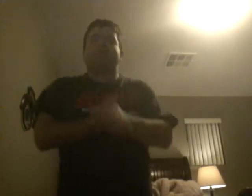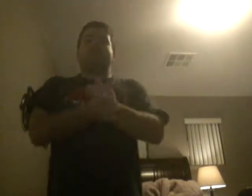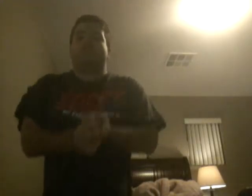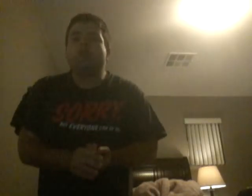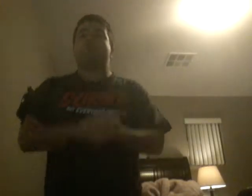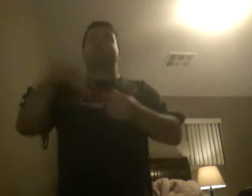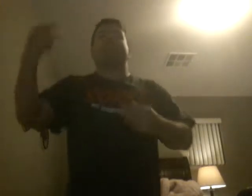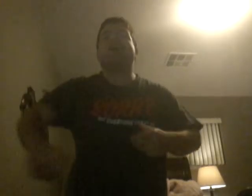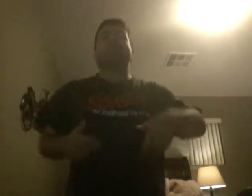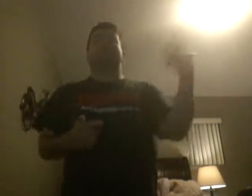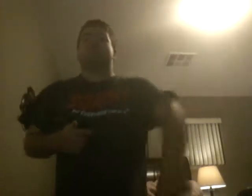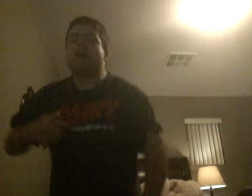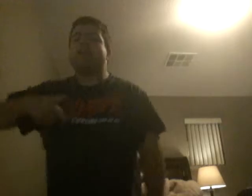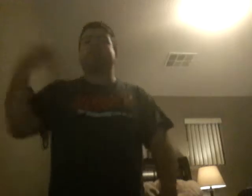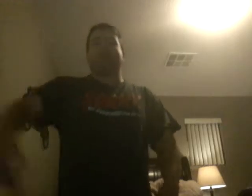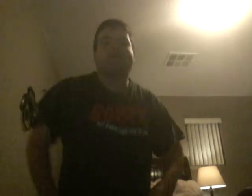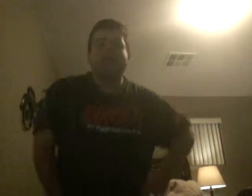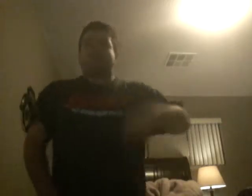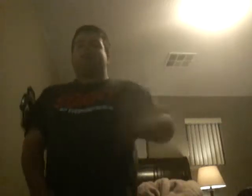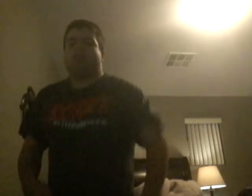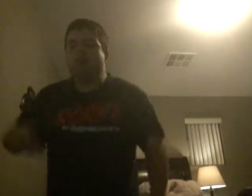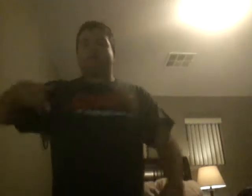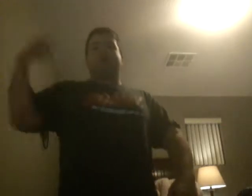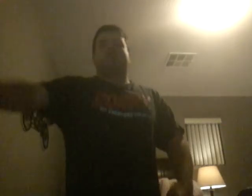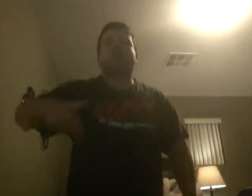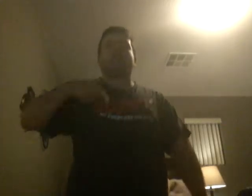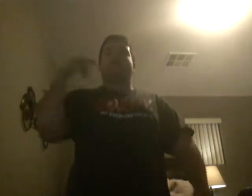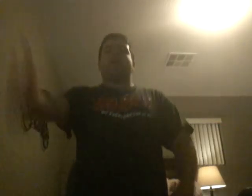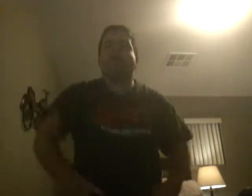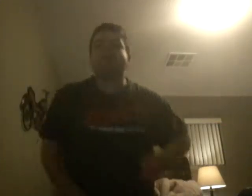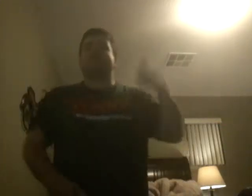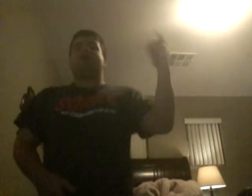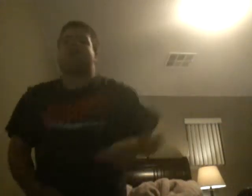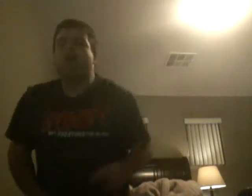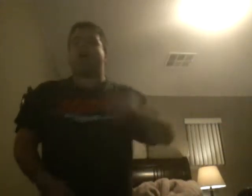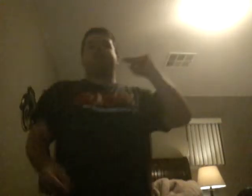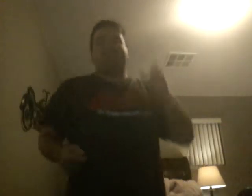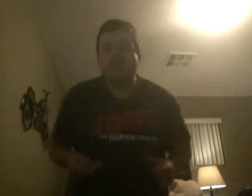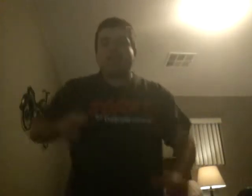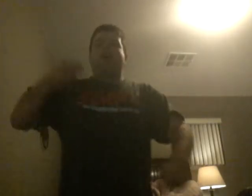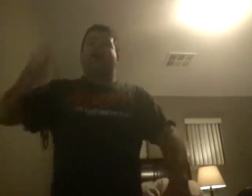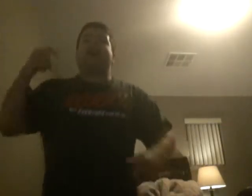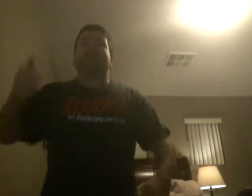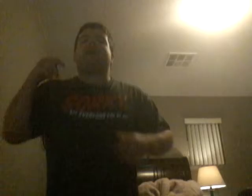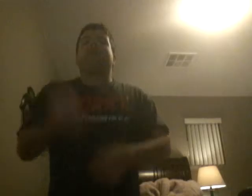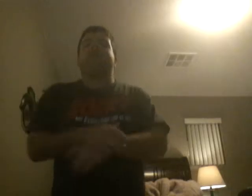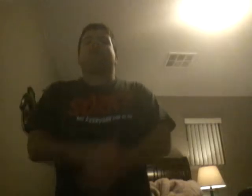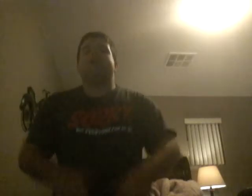bridesmaid too. Oh, yes, what a shame. Now, chill, why, girl, why is a whore? I done it when the